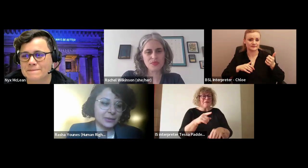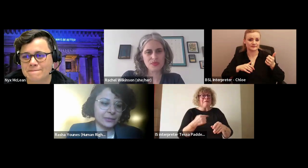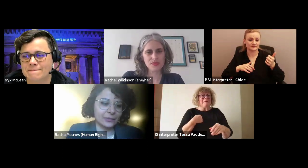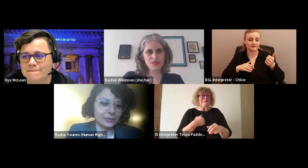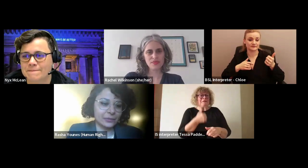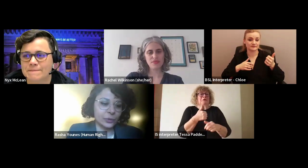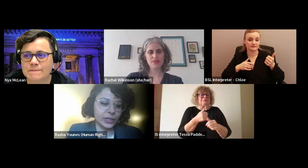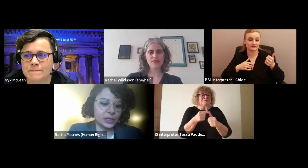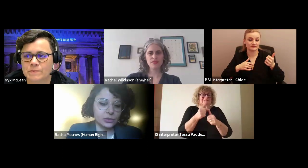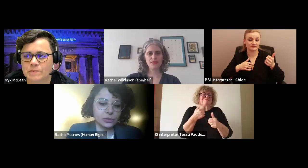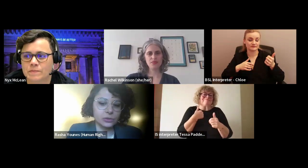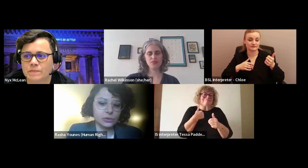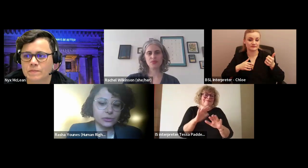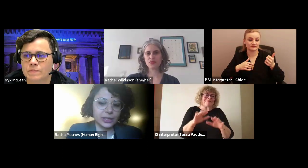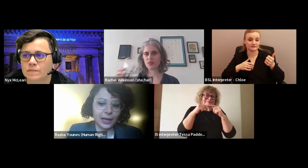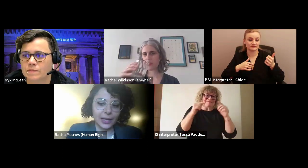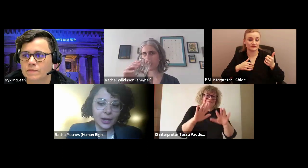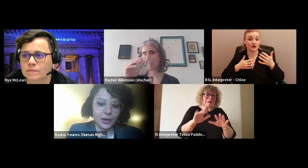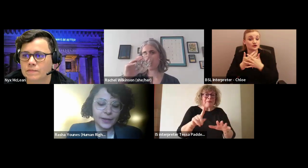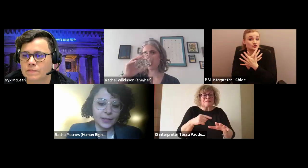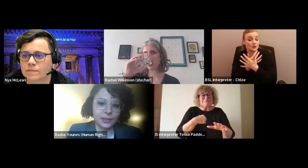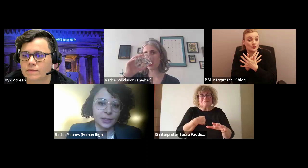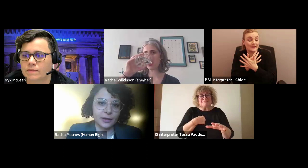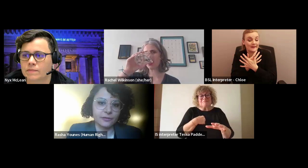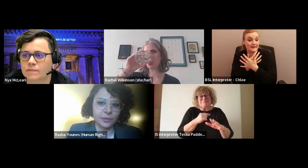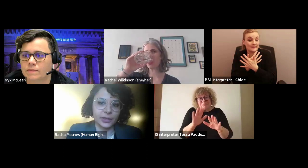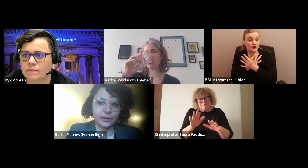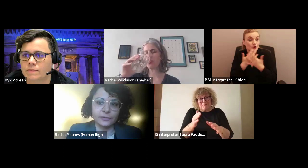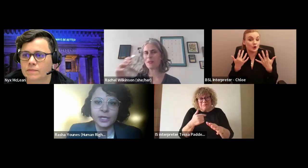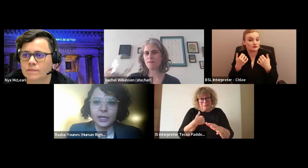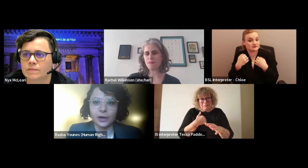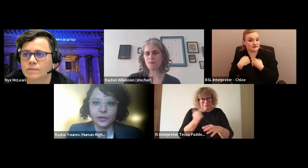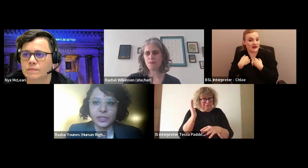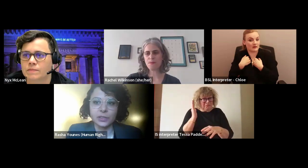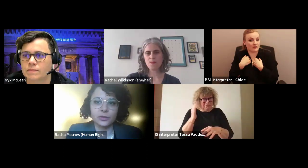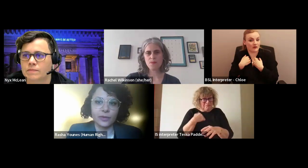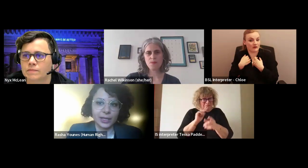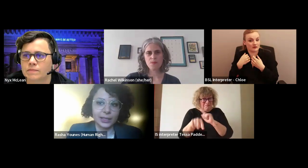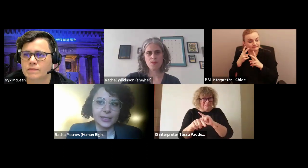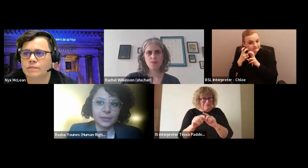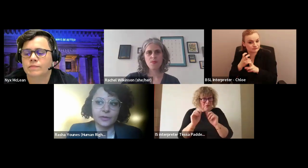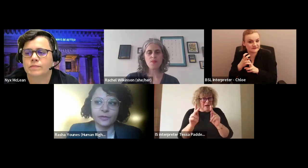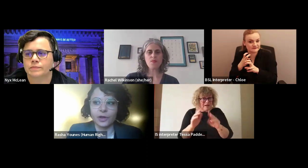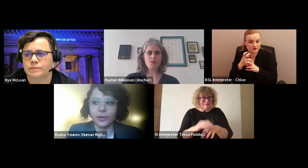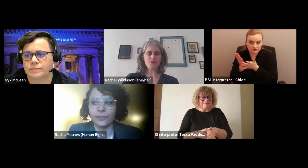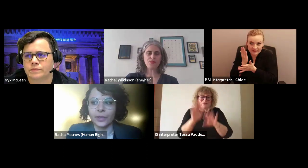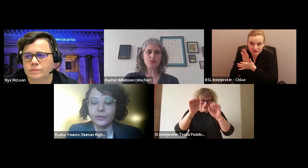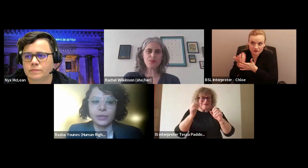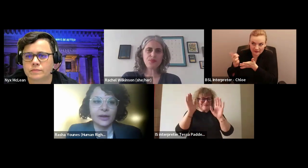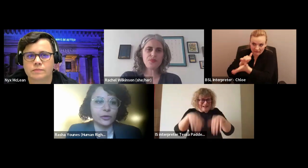contexts, we do rely on affirmative governments to regulate some